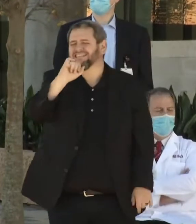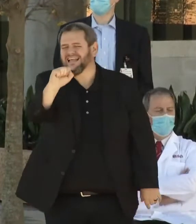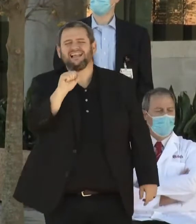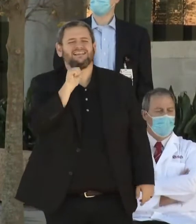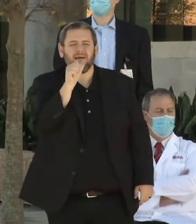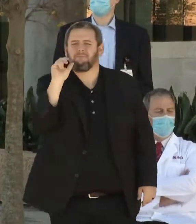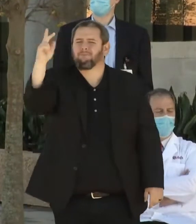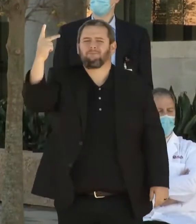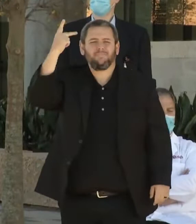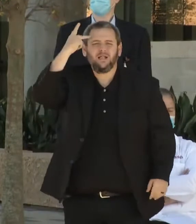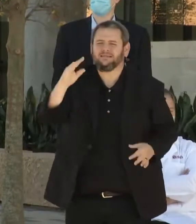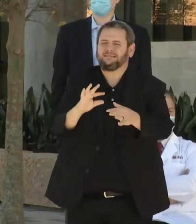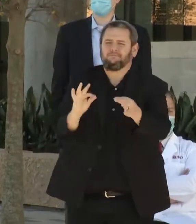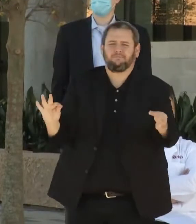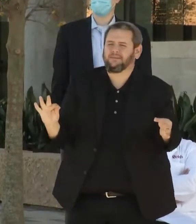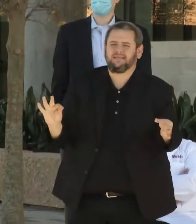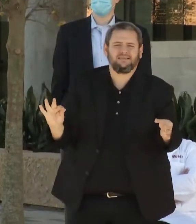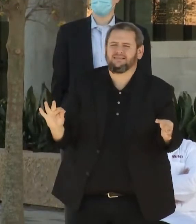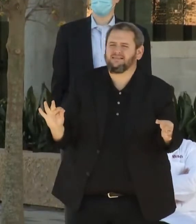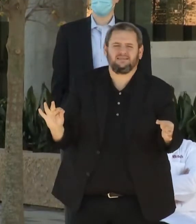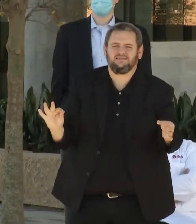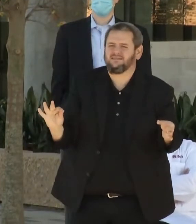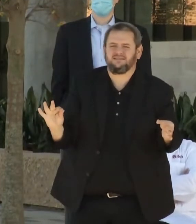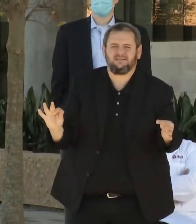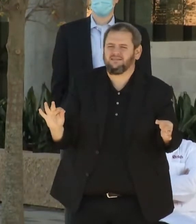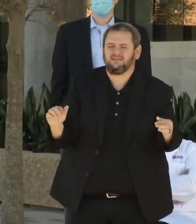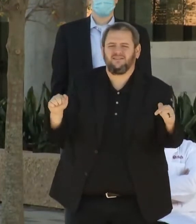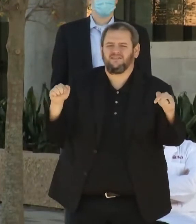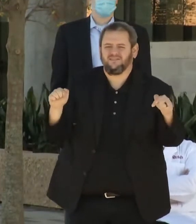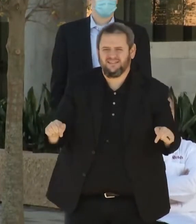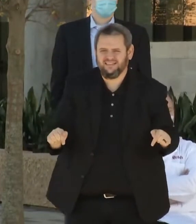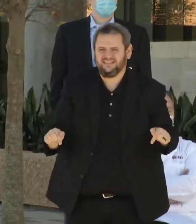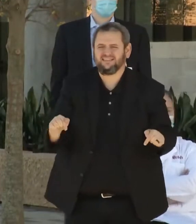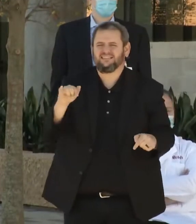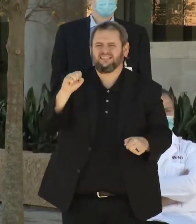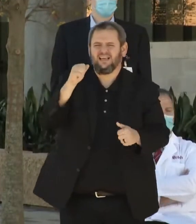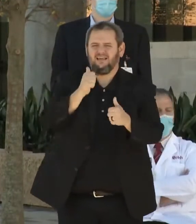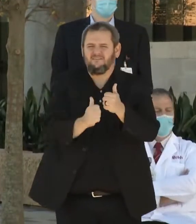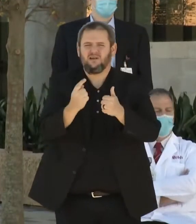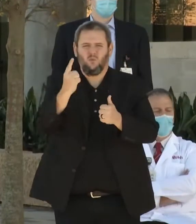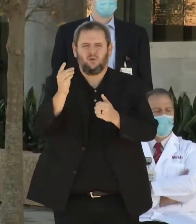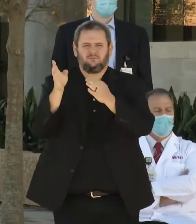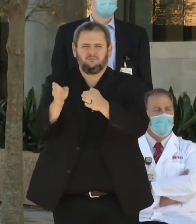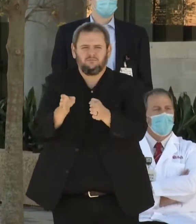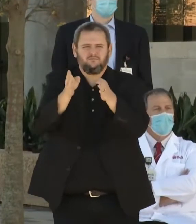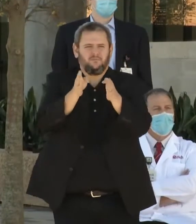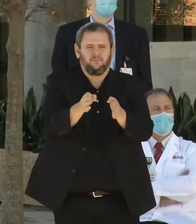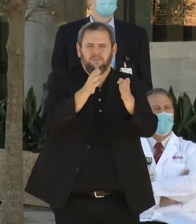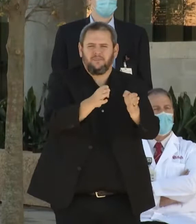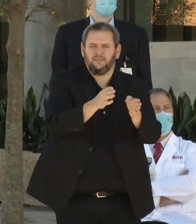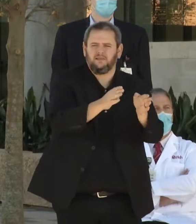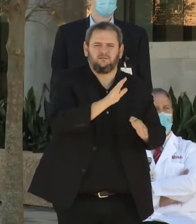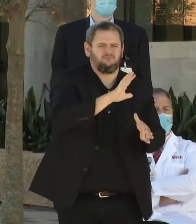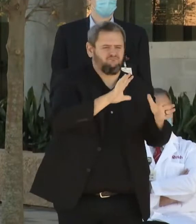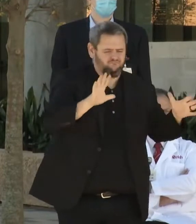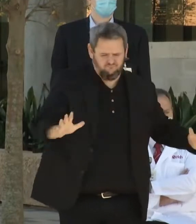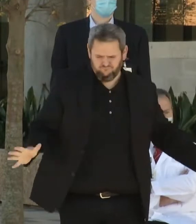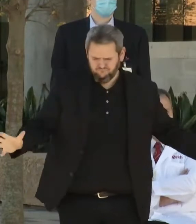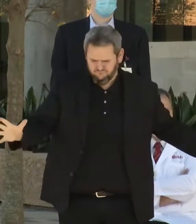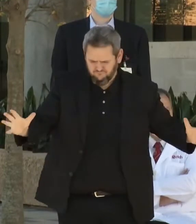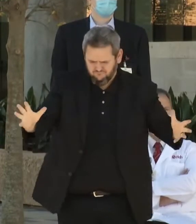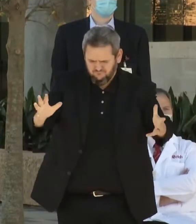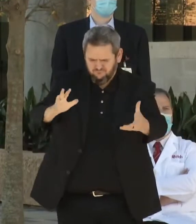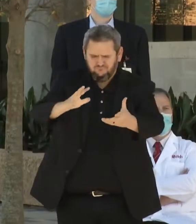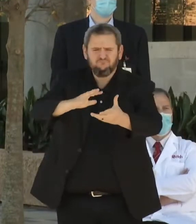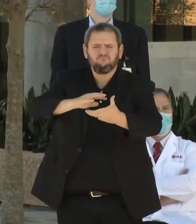about each and every one of us participating in a collective cause. We pride ourselves in helping each other during